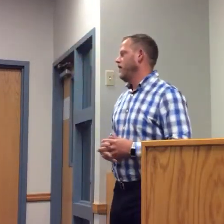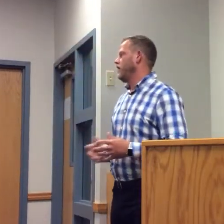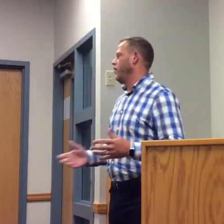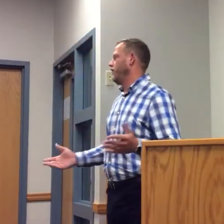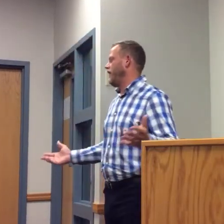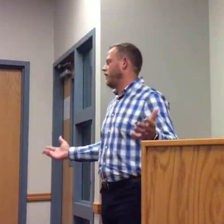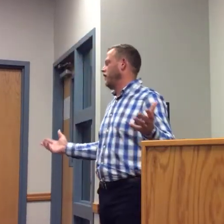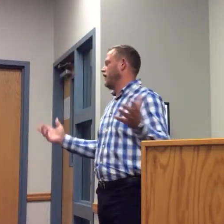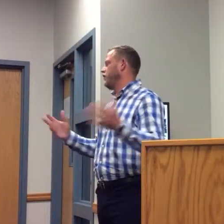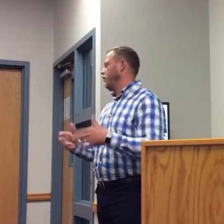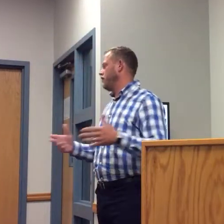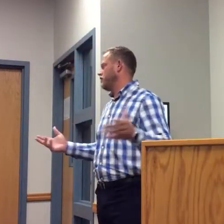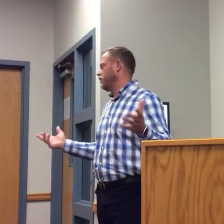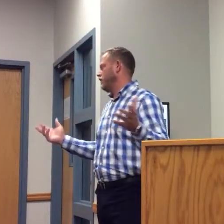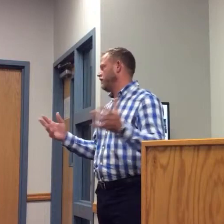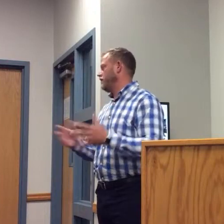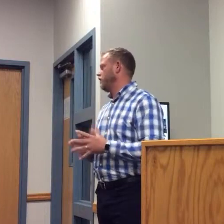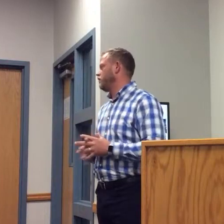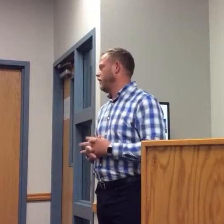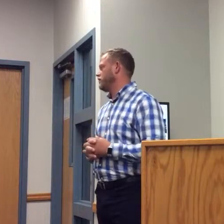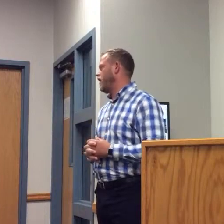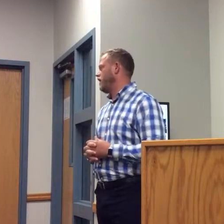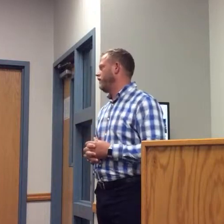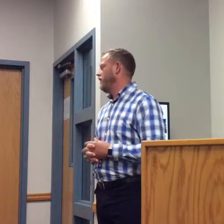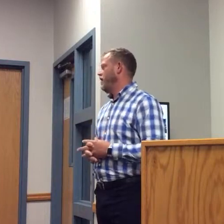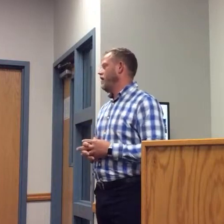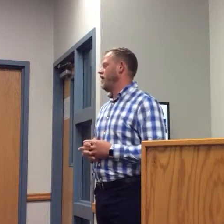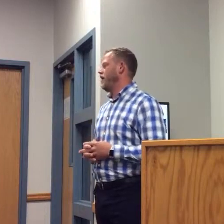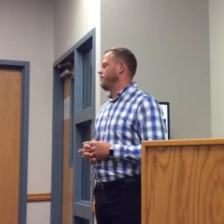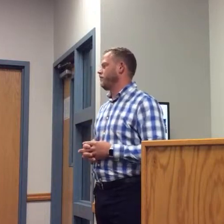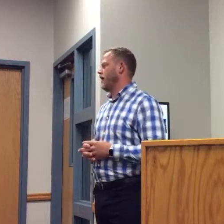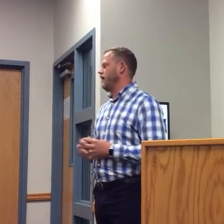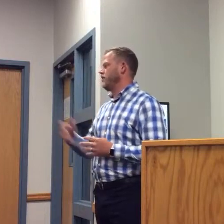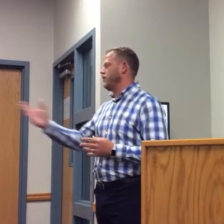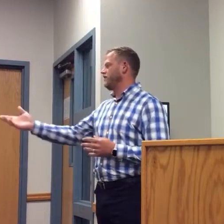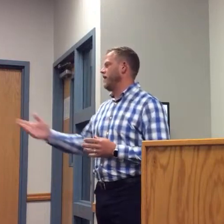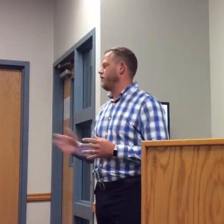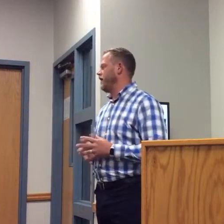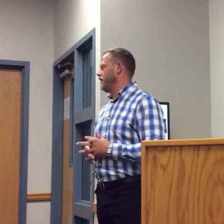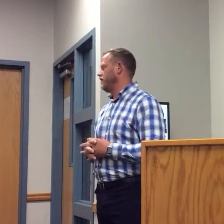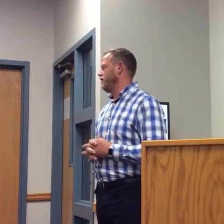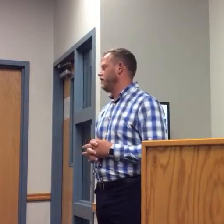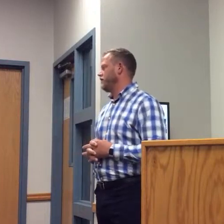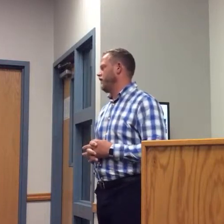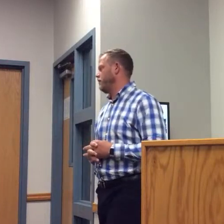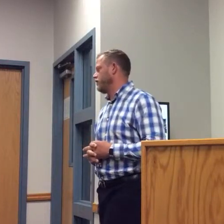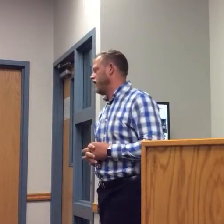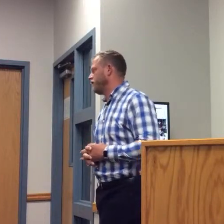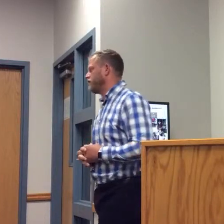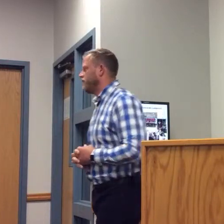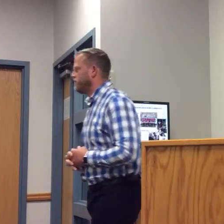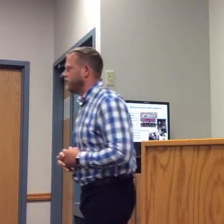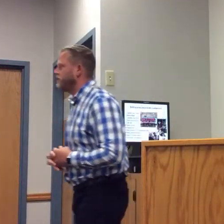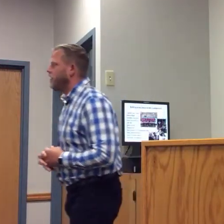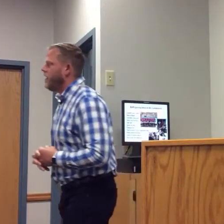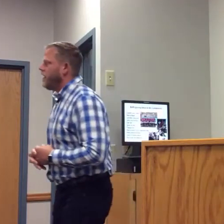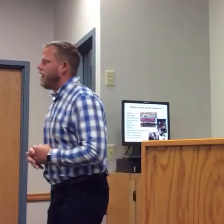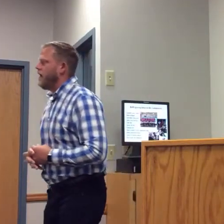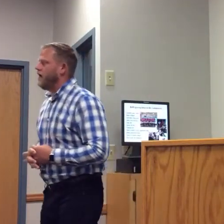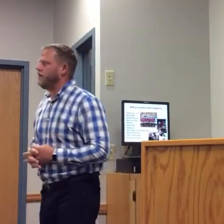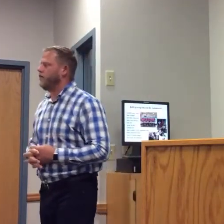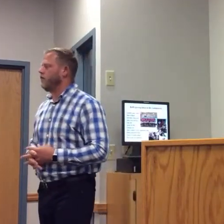kids go and they collect a whole bunch of toys. They do a toy drive and do the same thing and deliver it to Family Crisis